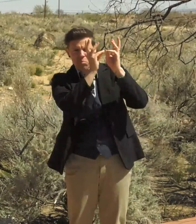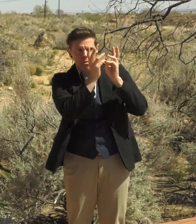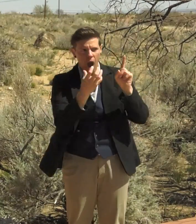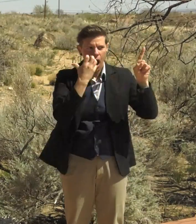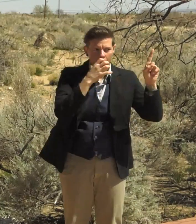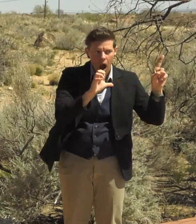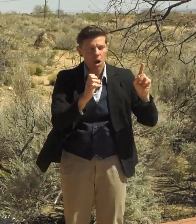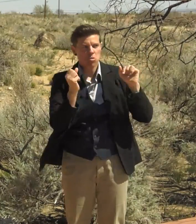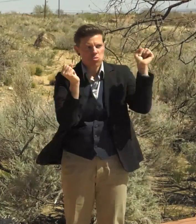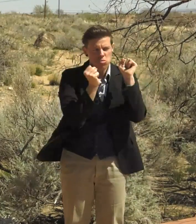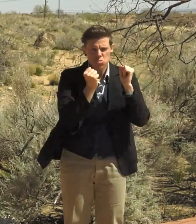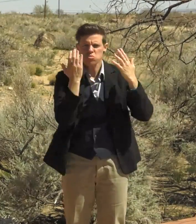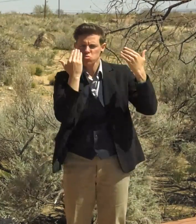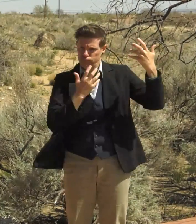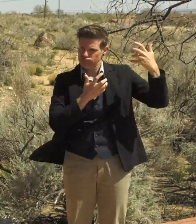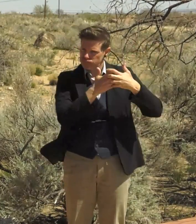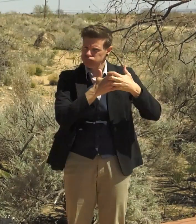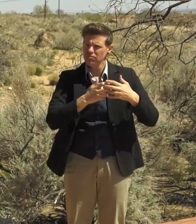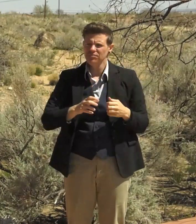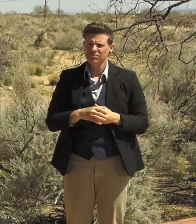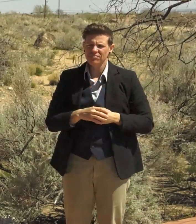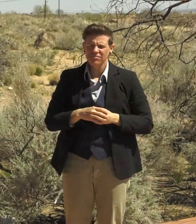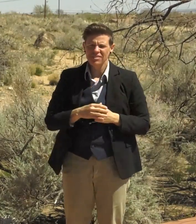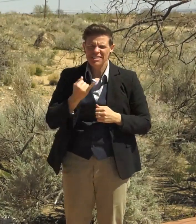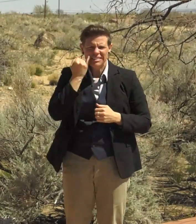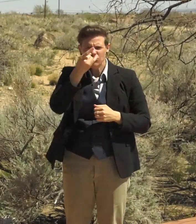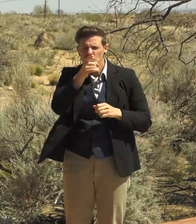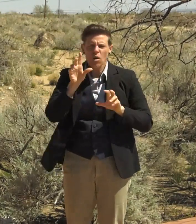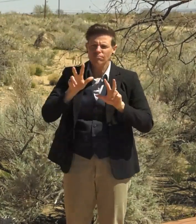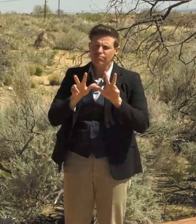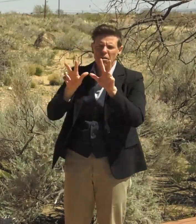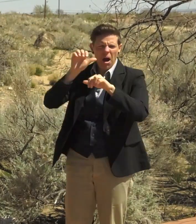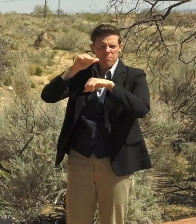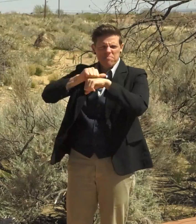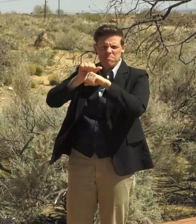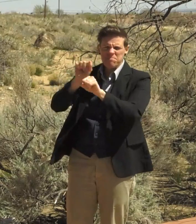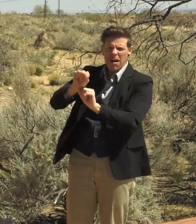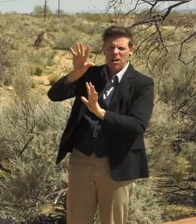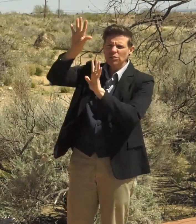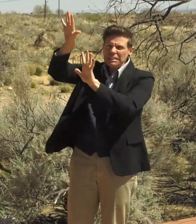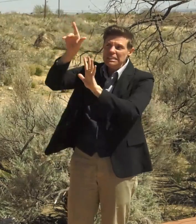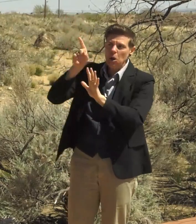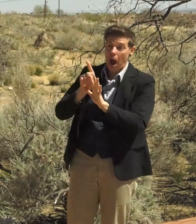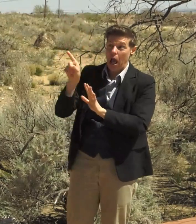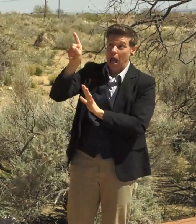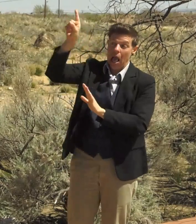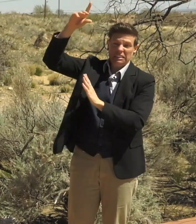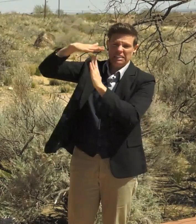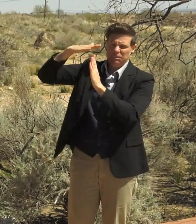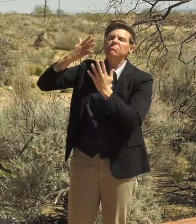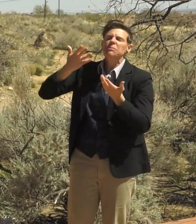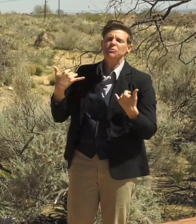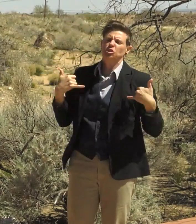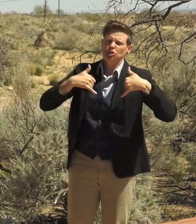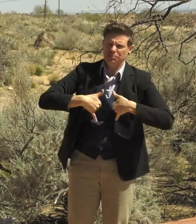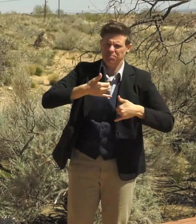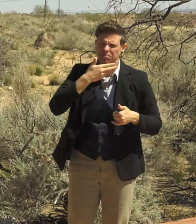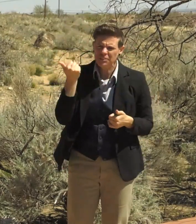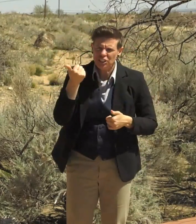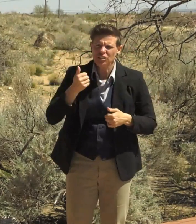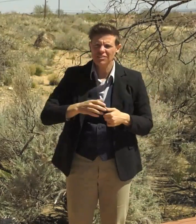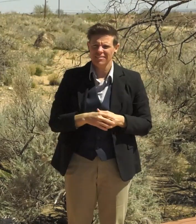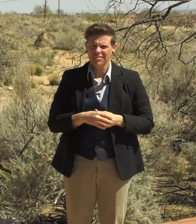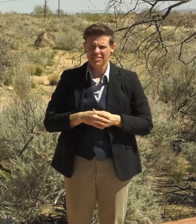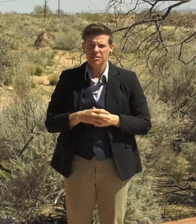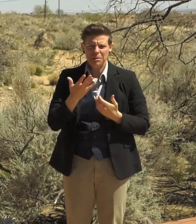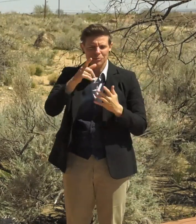especially if you're traversing up to higher elevations where the weather can be quite unpredictable. It might start off as a beautiful sunny day and you could get